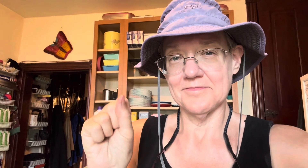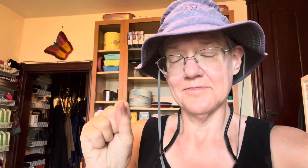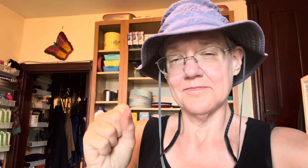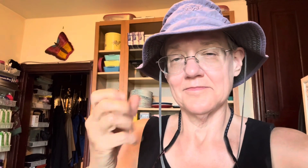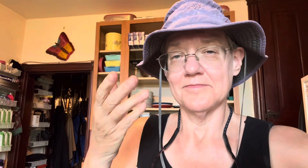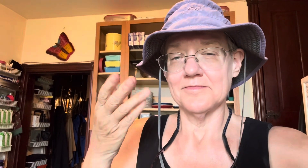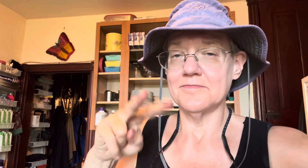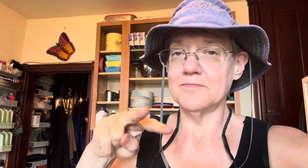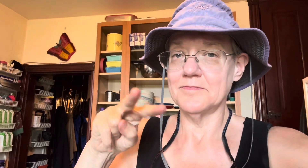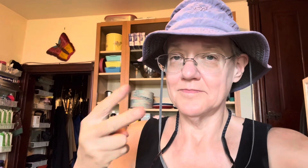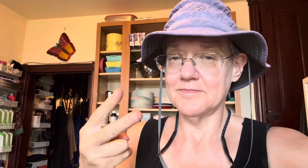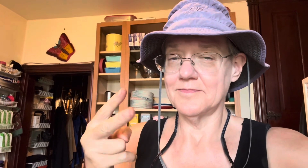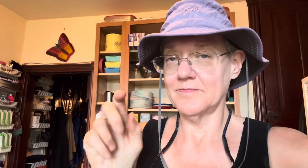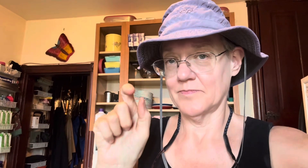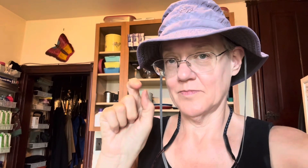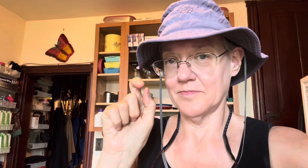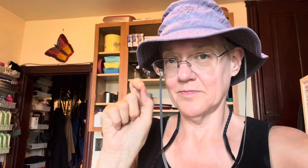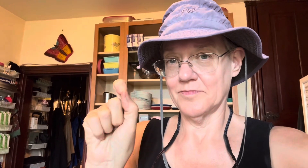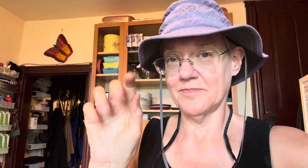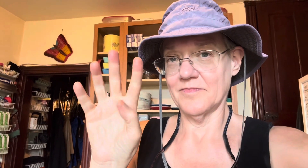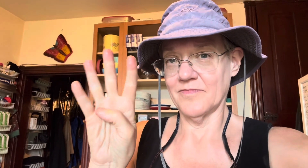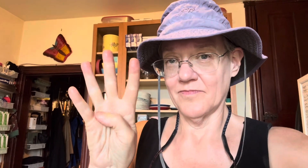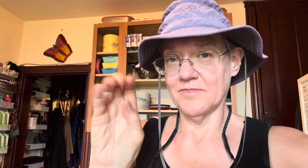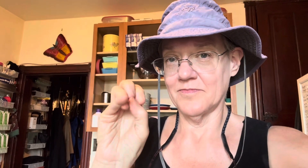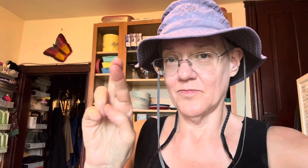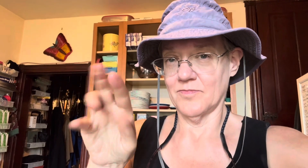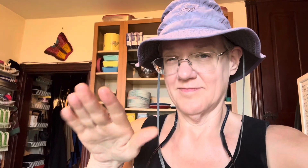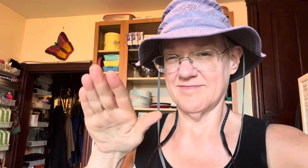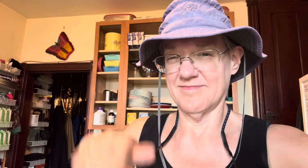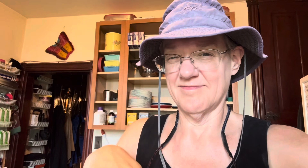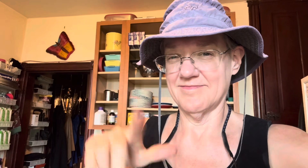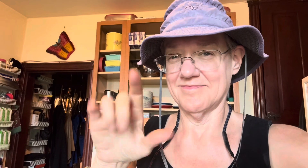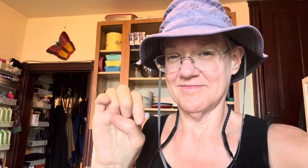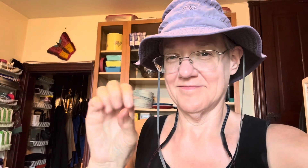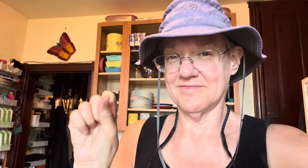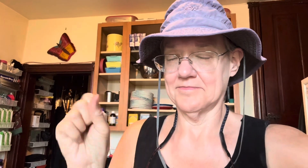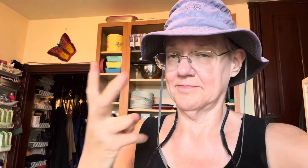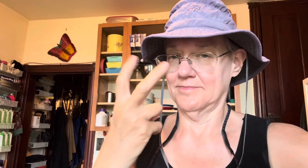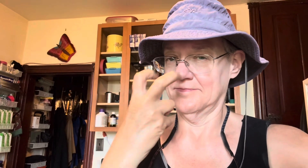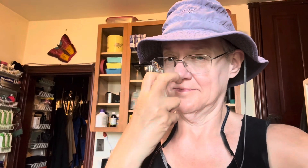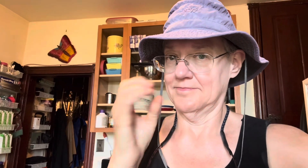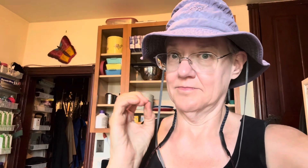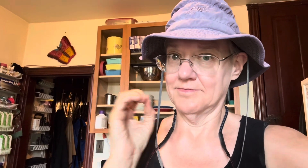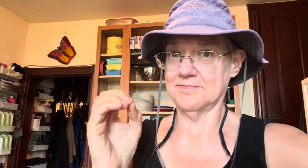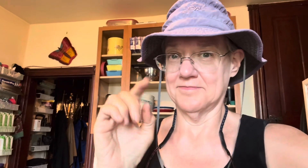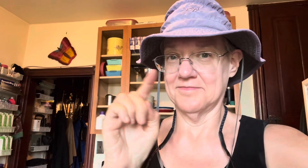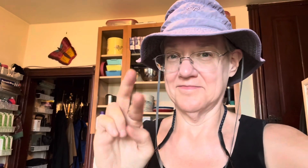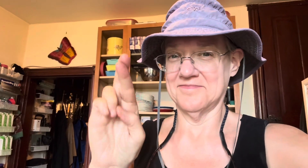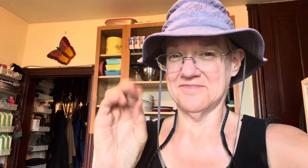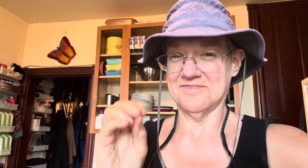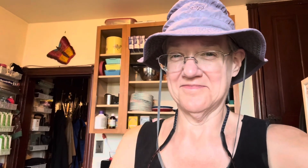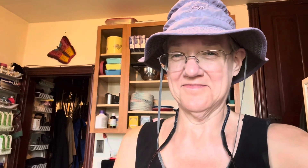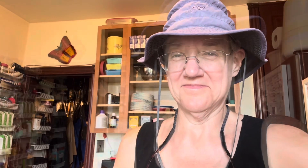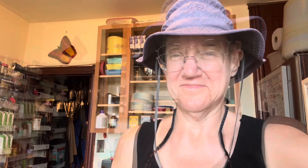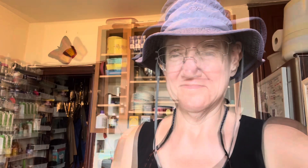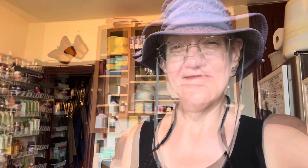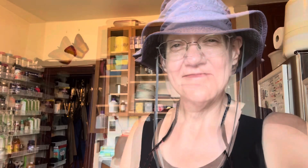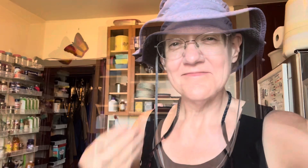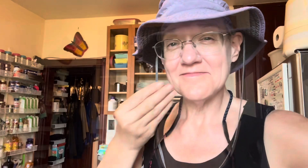The label says there's no carbs, but I doubt. Legally, it can be 0.4 or less, so I really doubt it's 0 carbs.